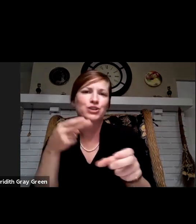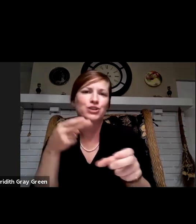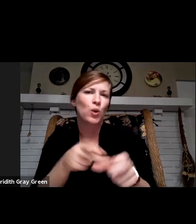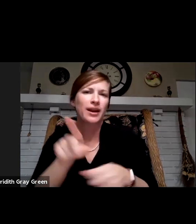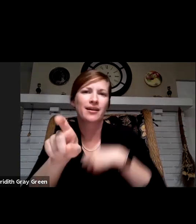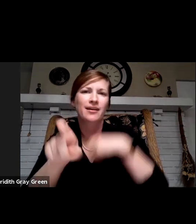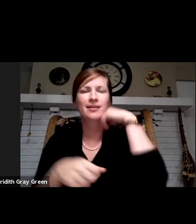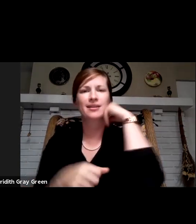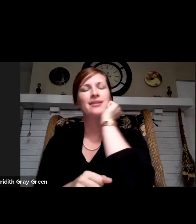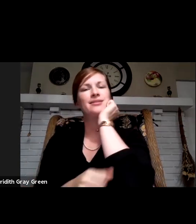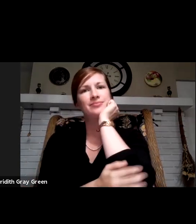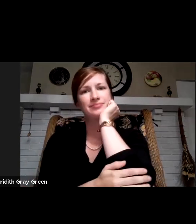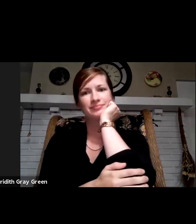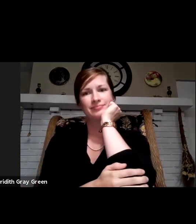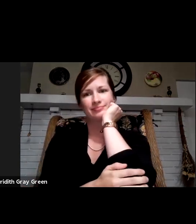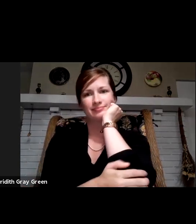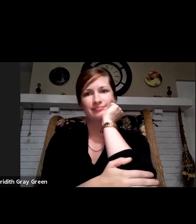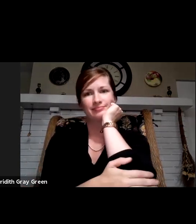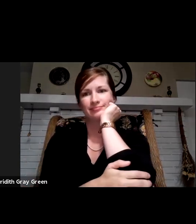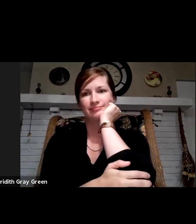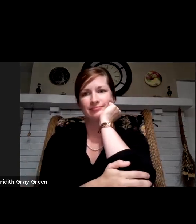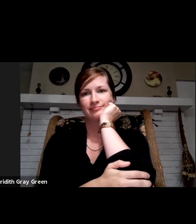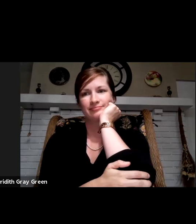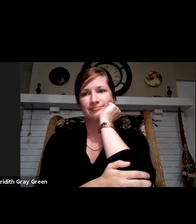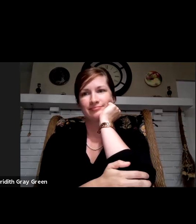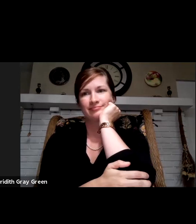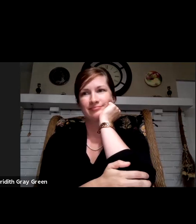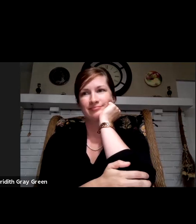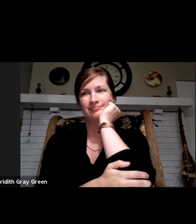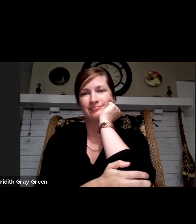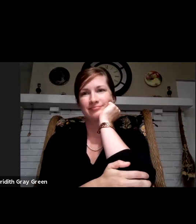just wonder who would be interested in joining the group.